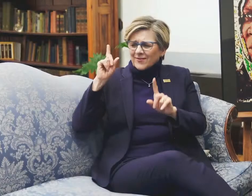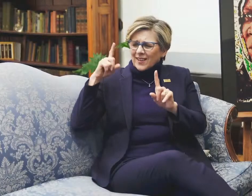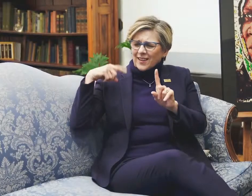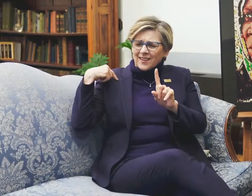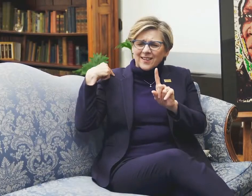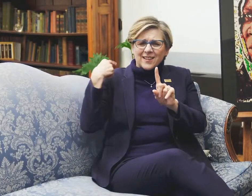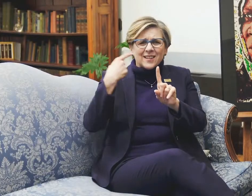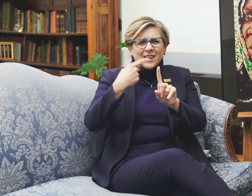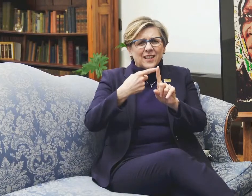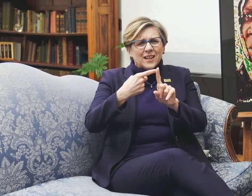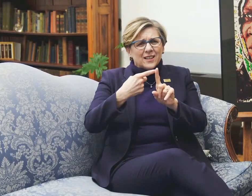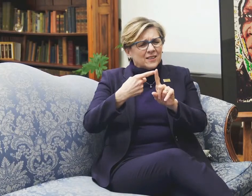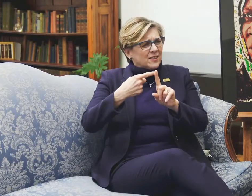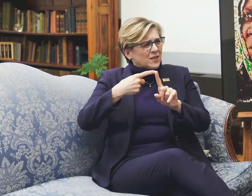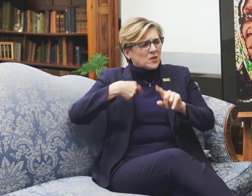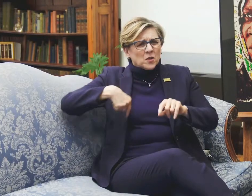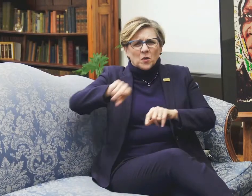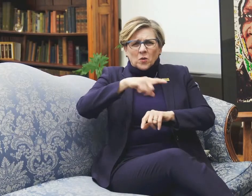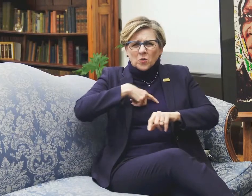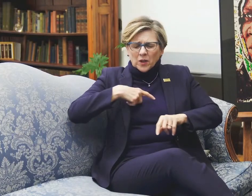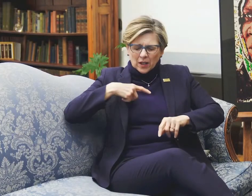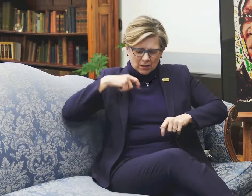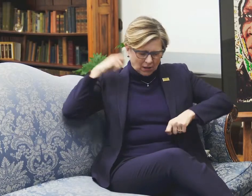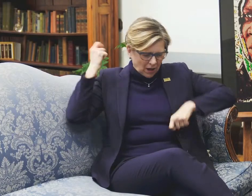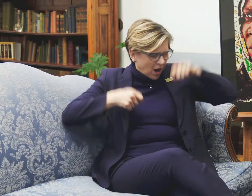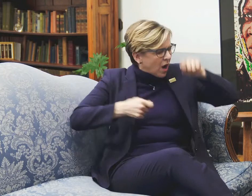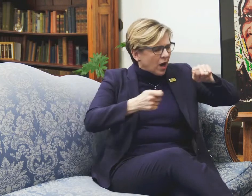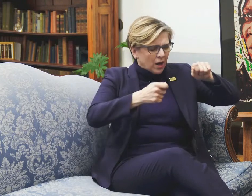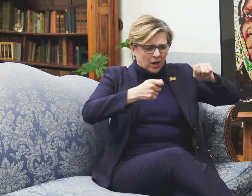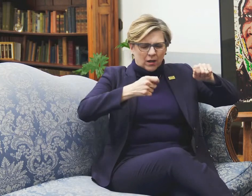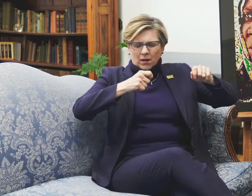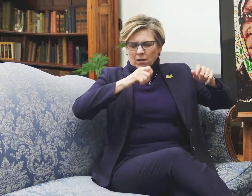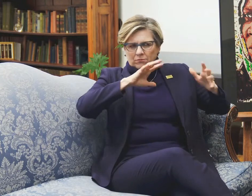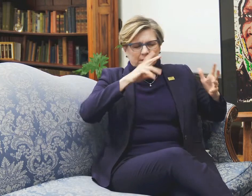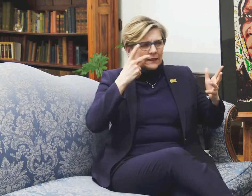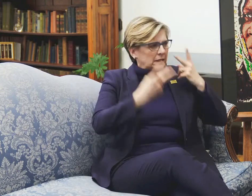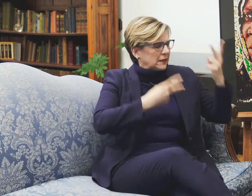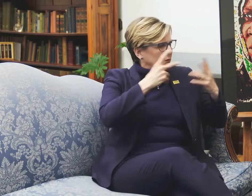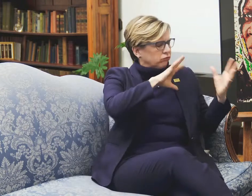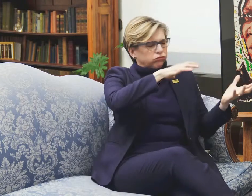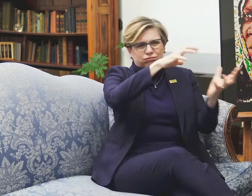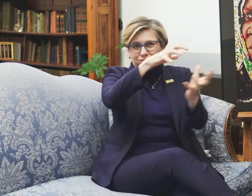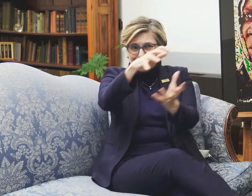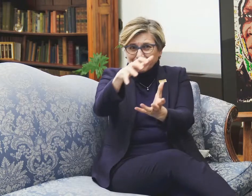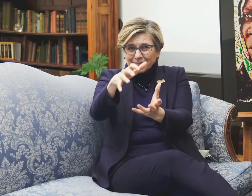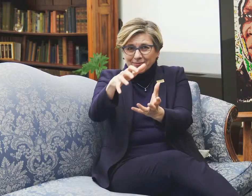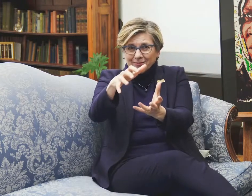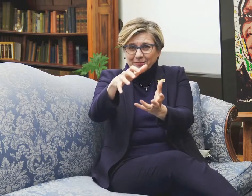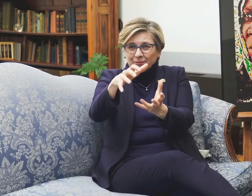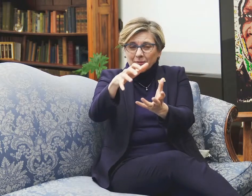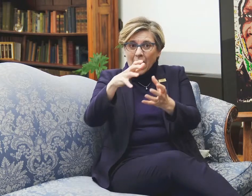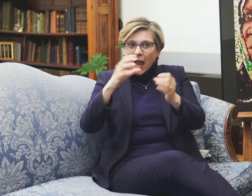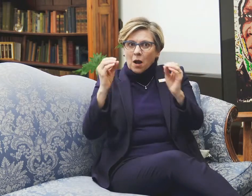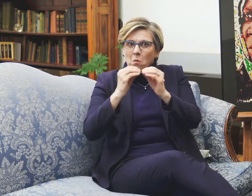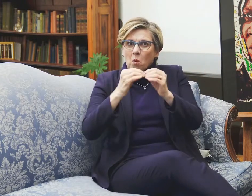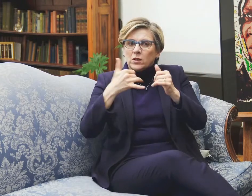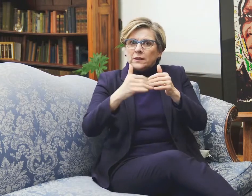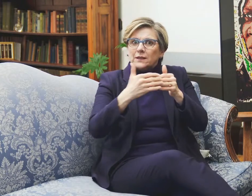For some time now, we have experienced and witnessed rapid change and significant